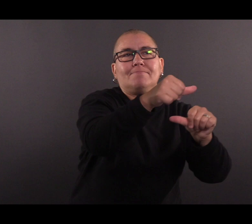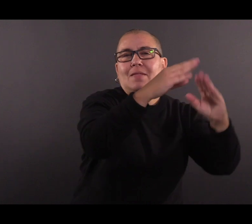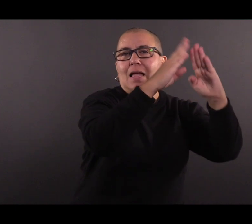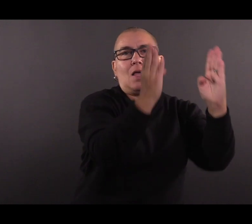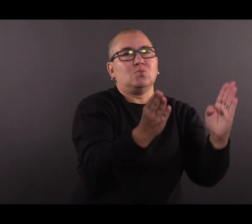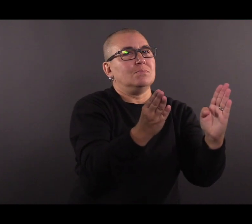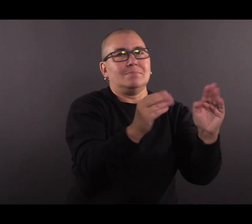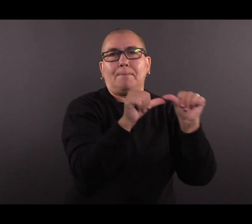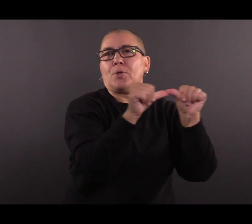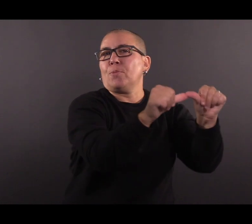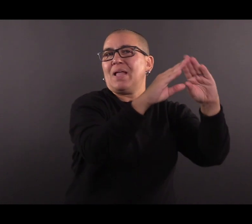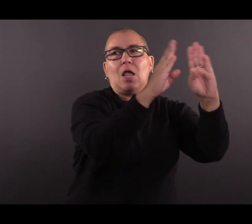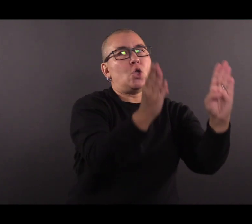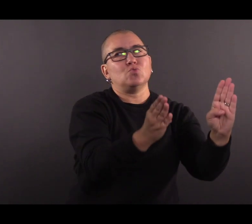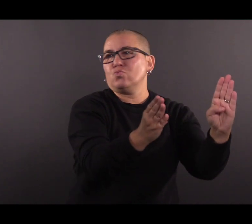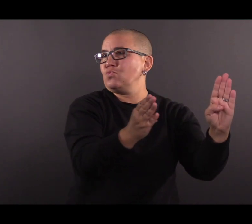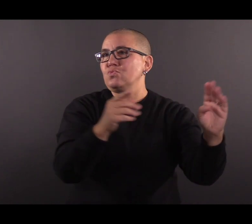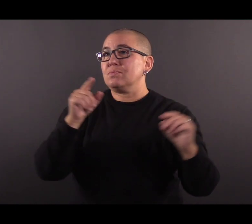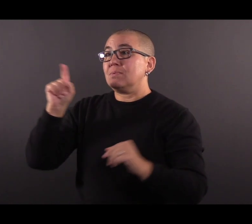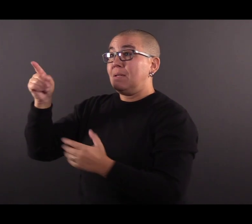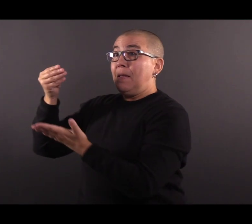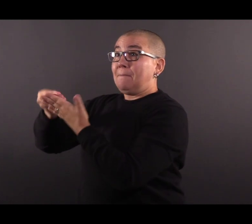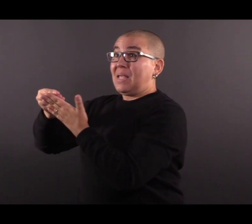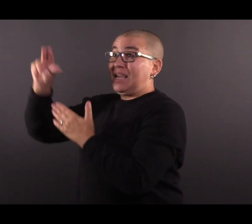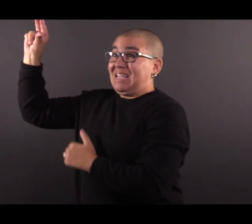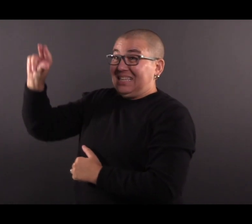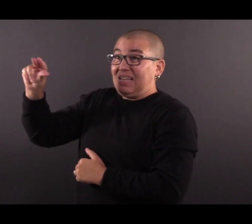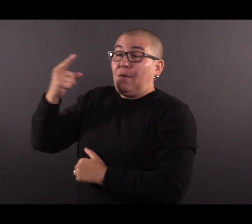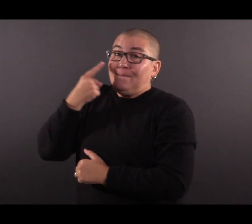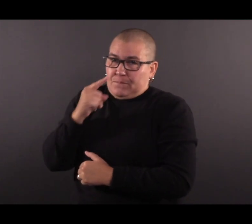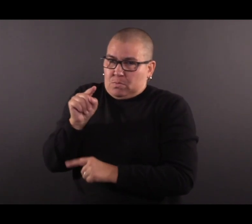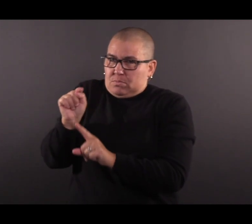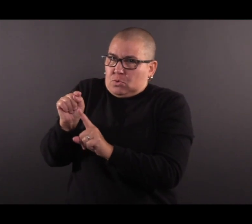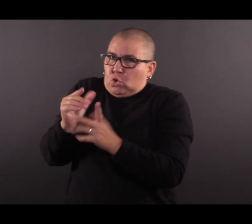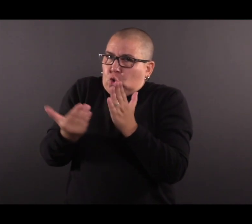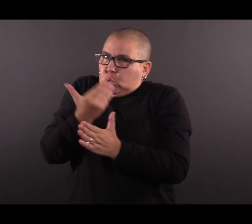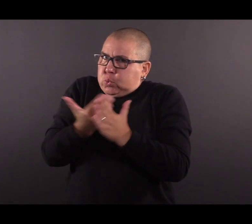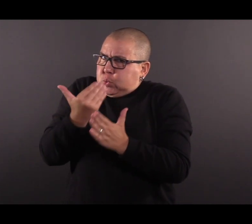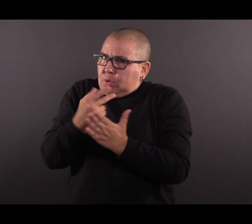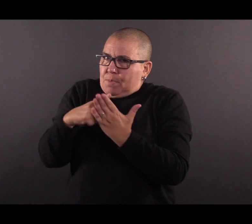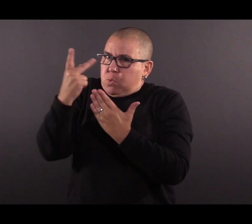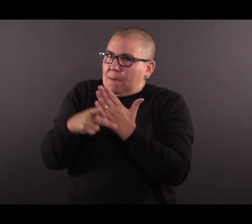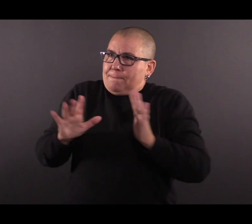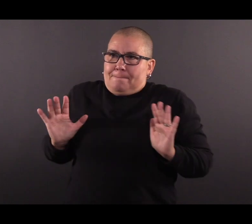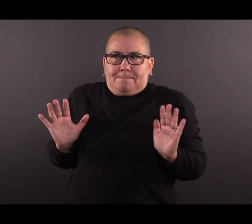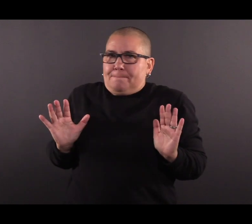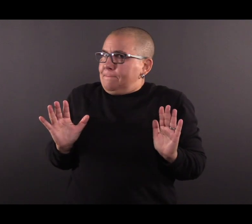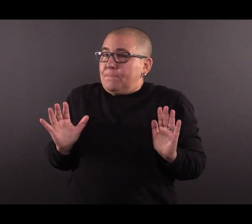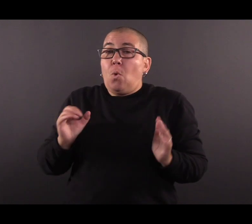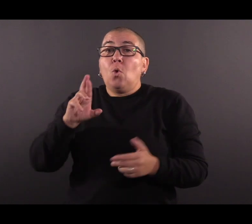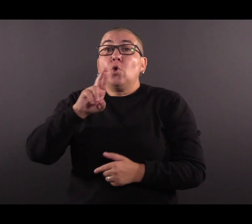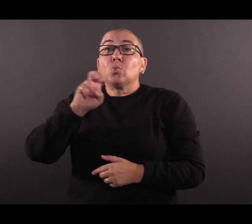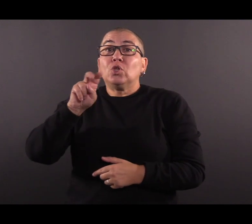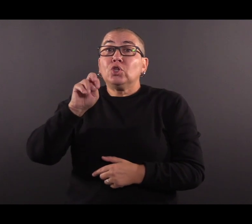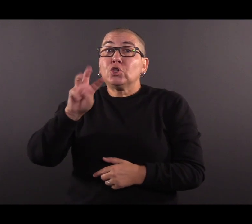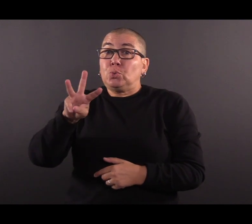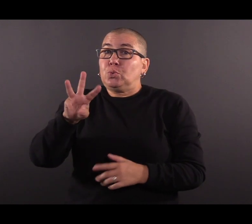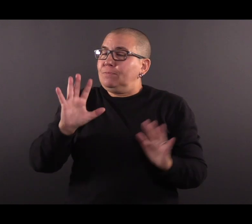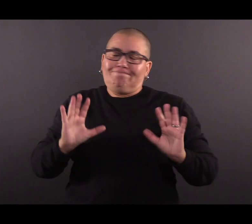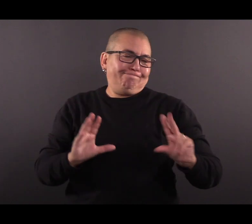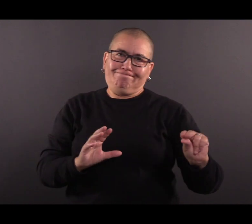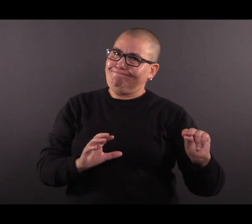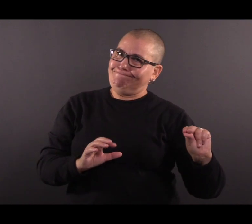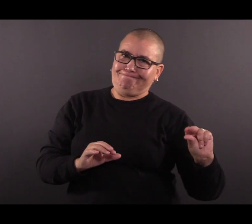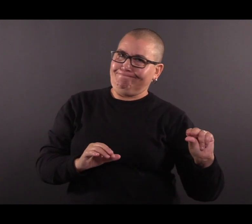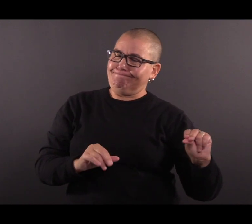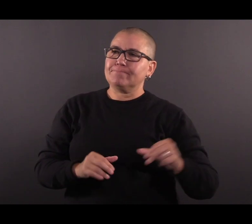DV bonus funding can also only cover new projects. It cannot be used to fund renewal projects, although it can